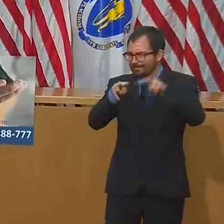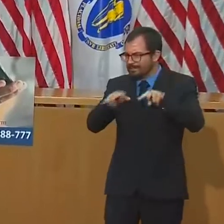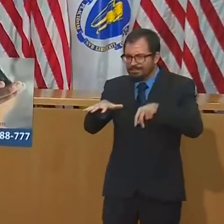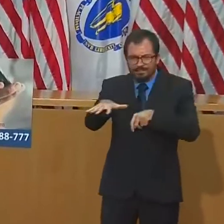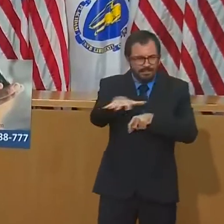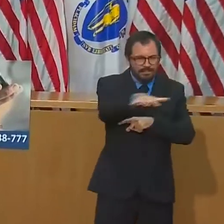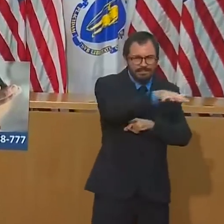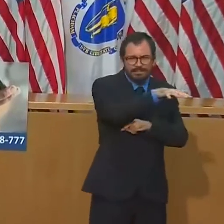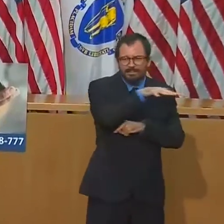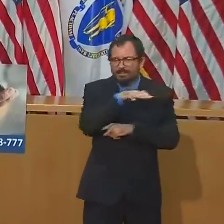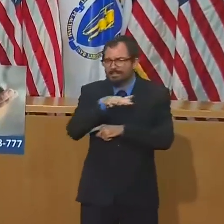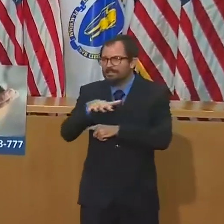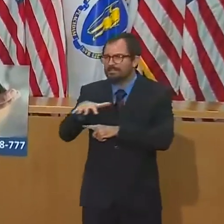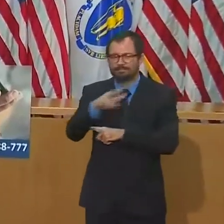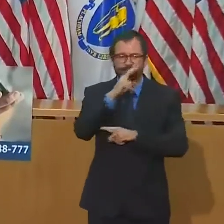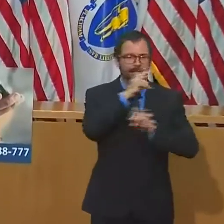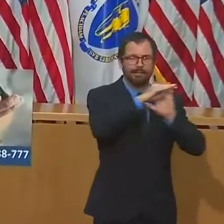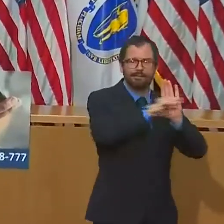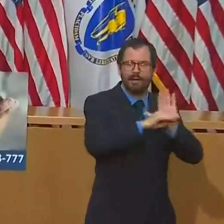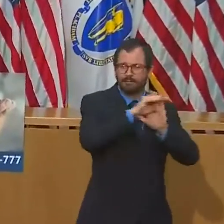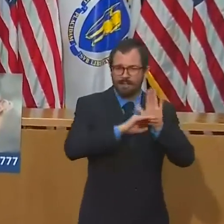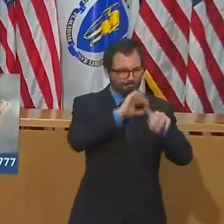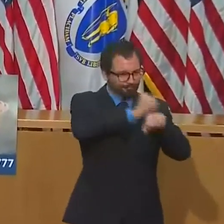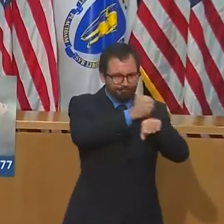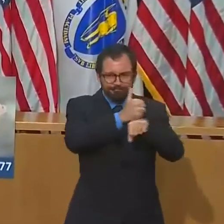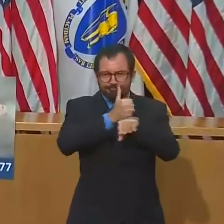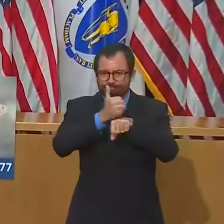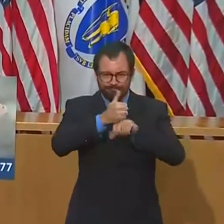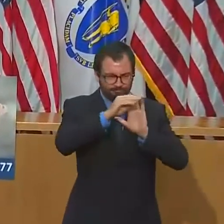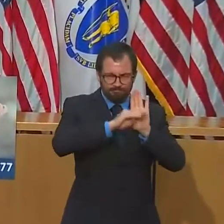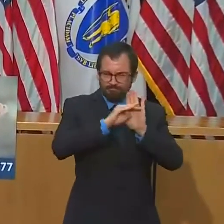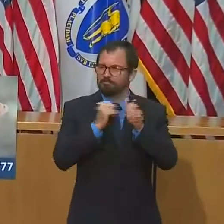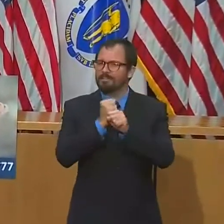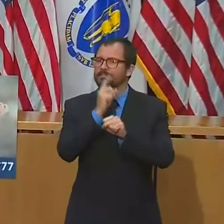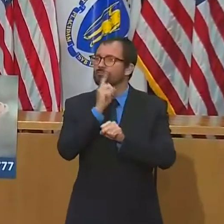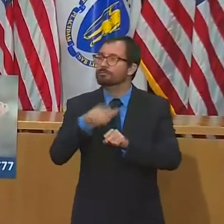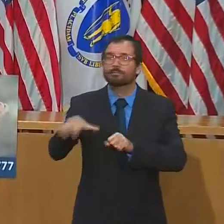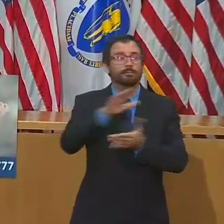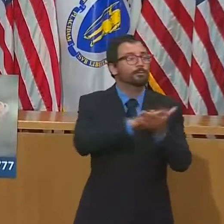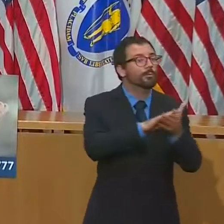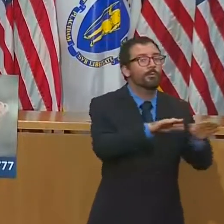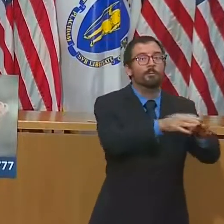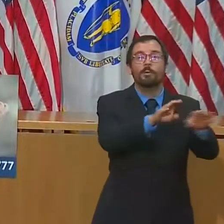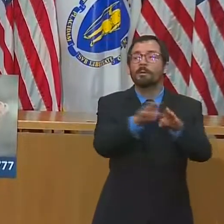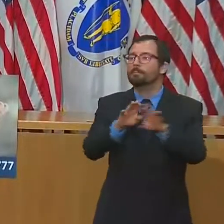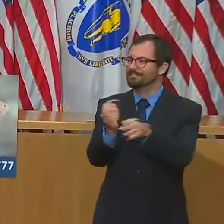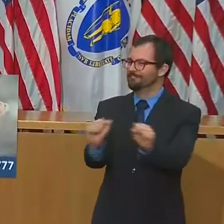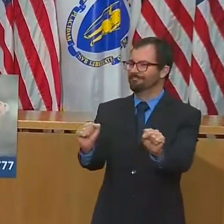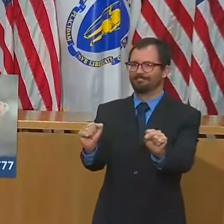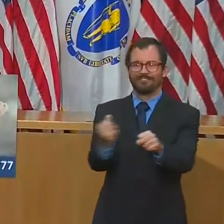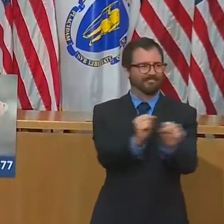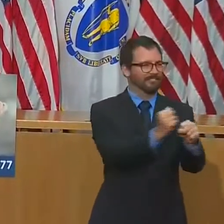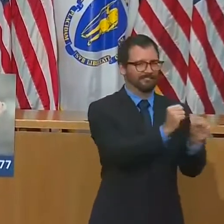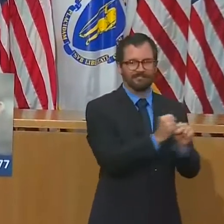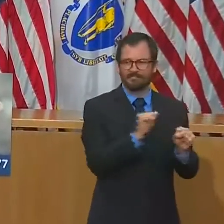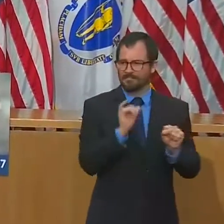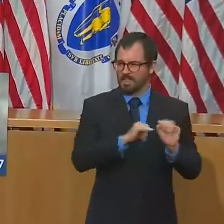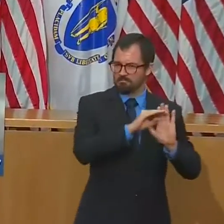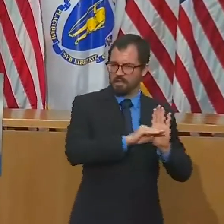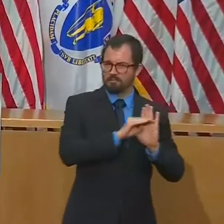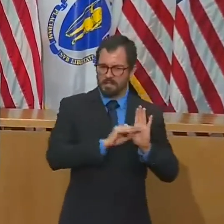health community and the pediatric community and many others in education, we unveiled a series of safety guidelines for